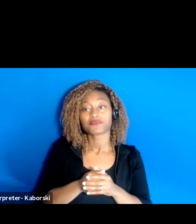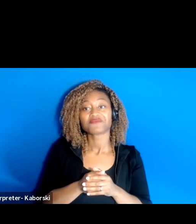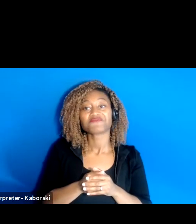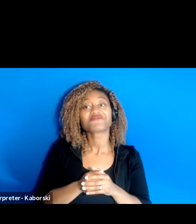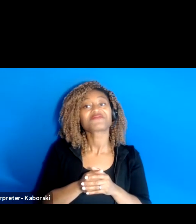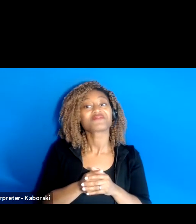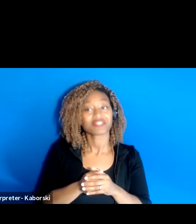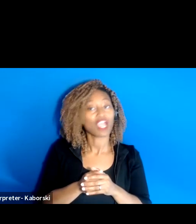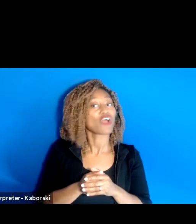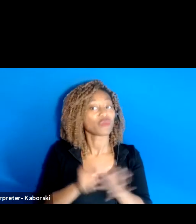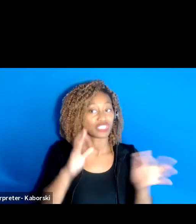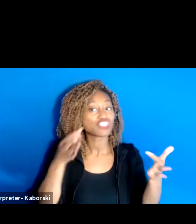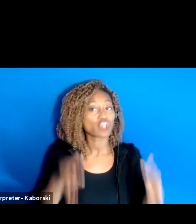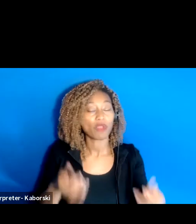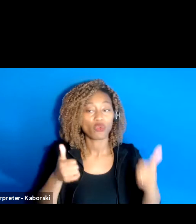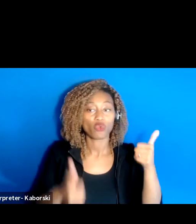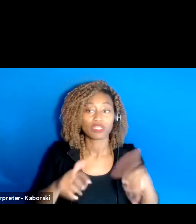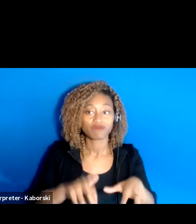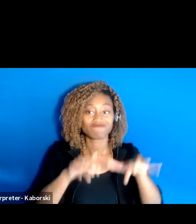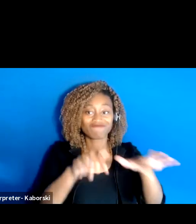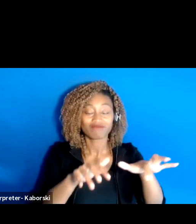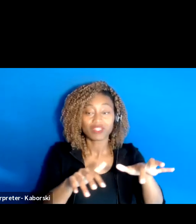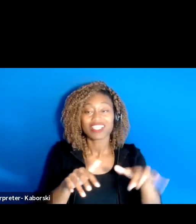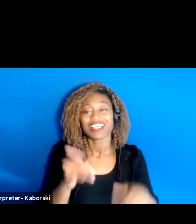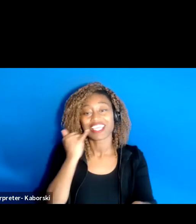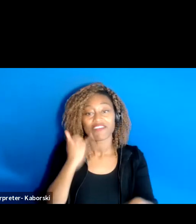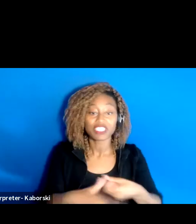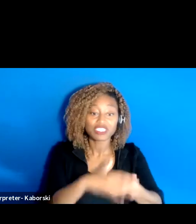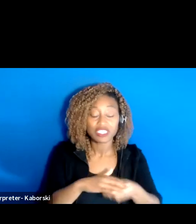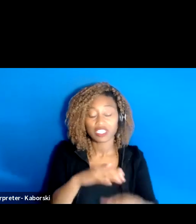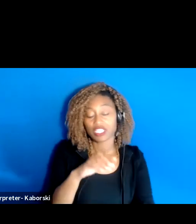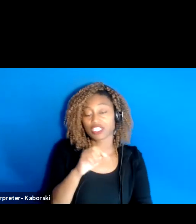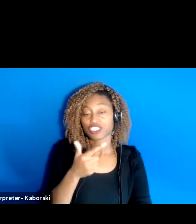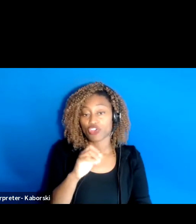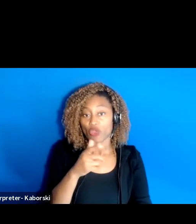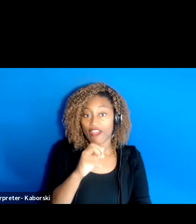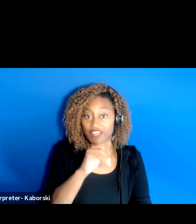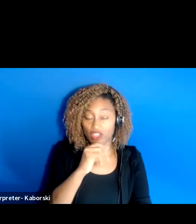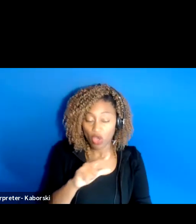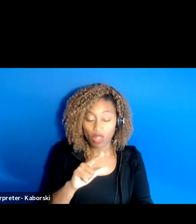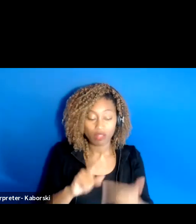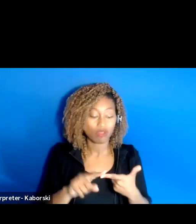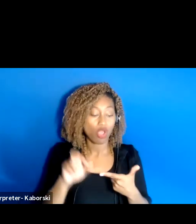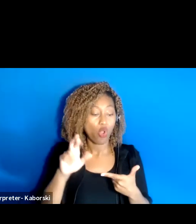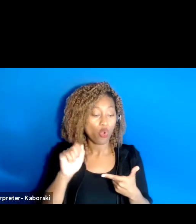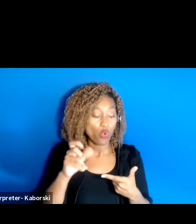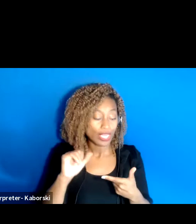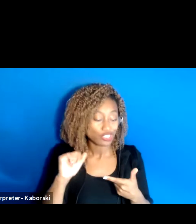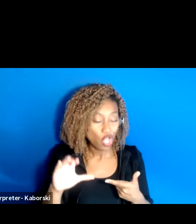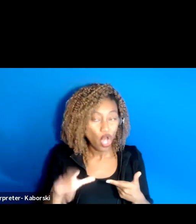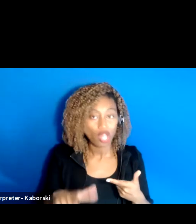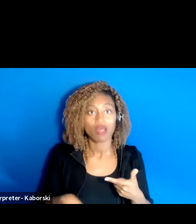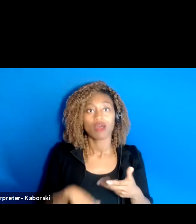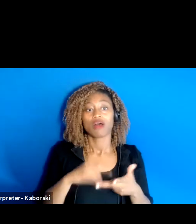which populations, whether or not it's a geographical population, a racial population, a disability population, or